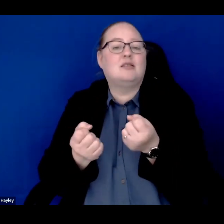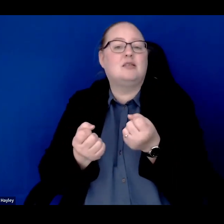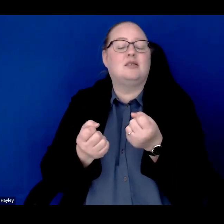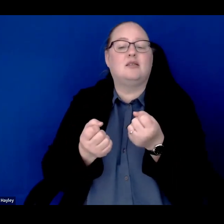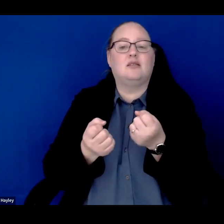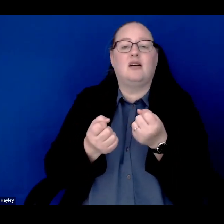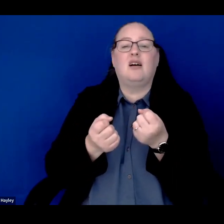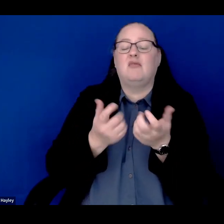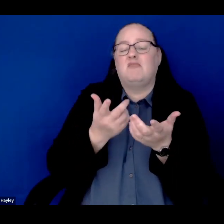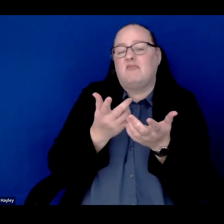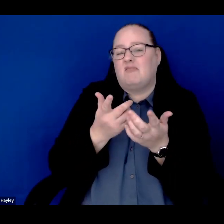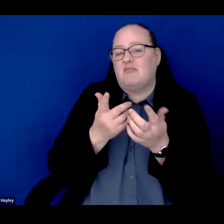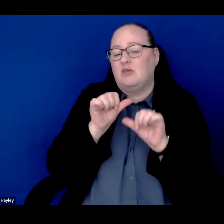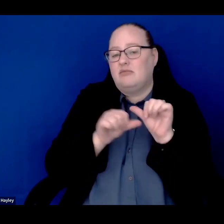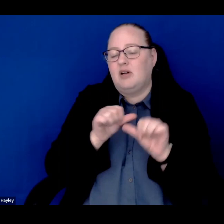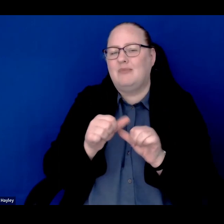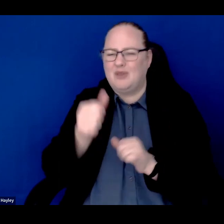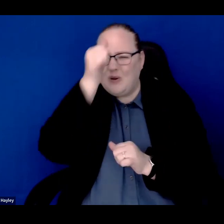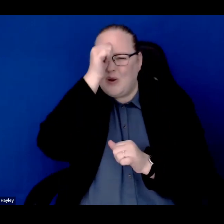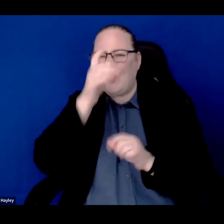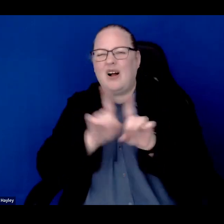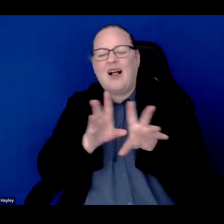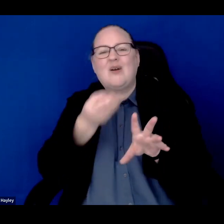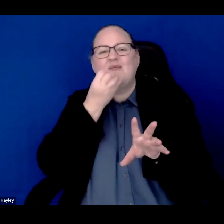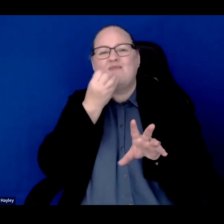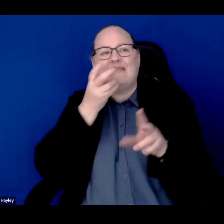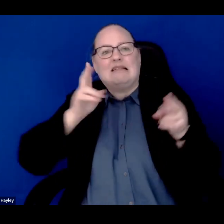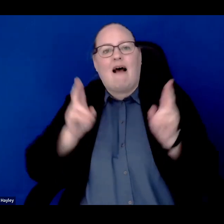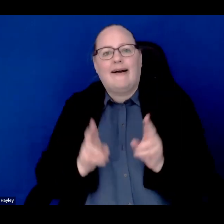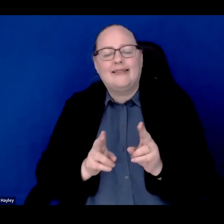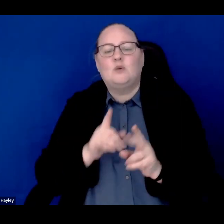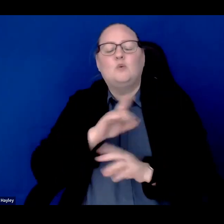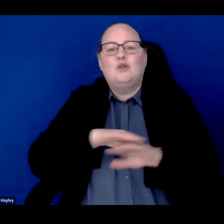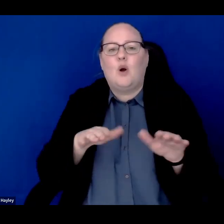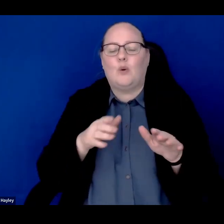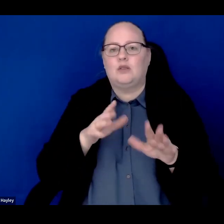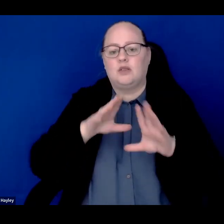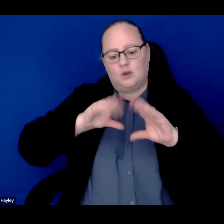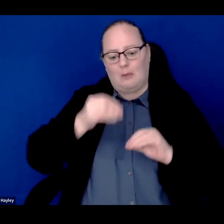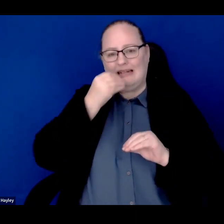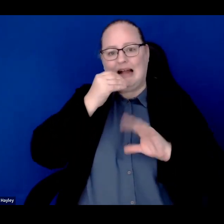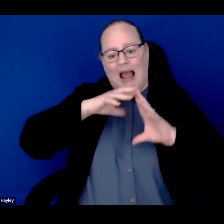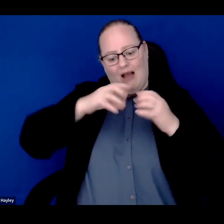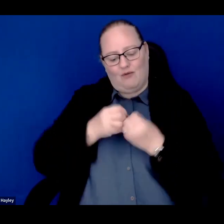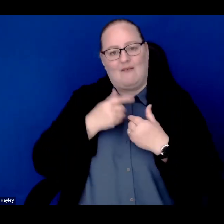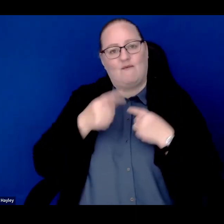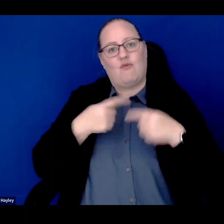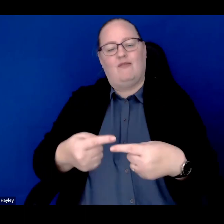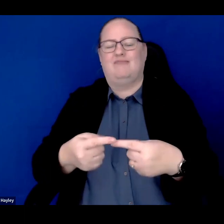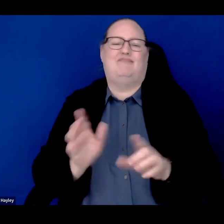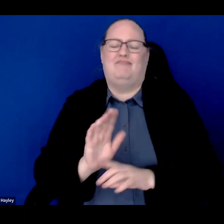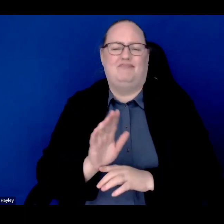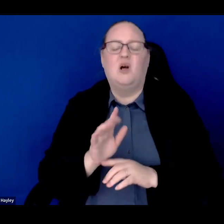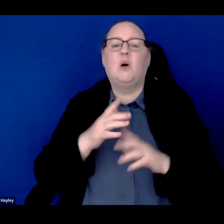stop eating everything forever, right? It's temporary, it leads to somewhere. Here, one of the main goals we've seen is to get back within